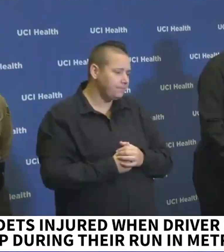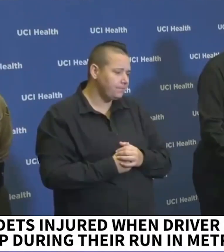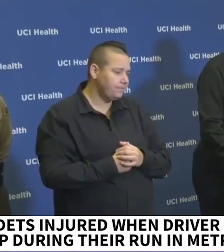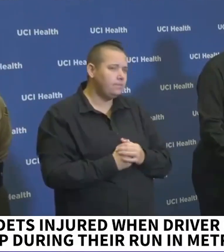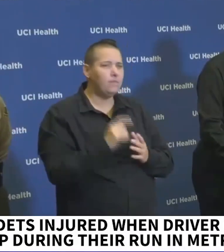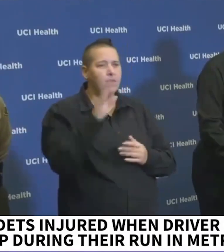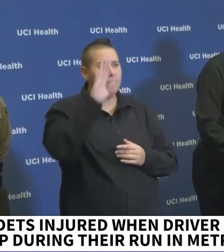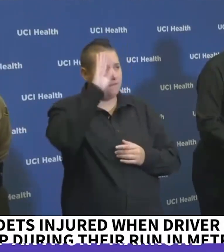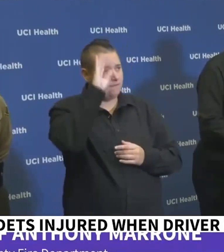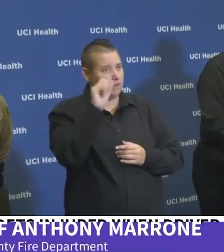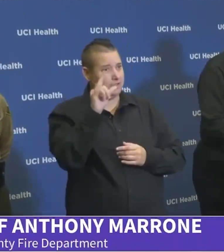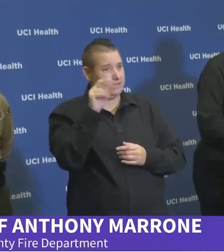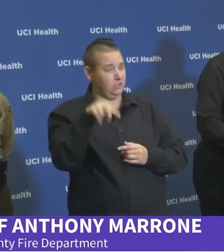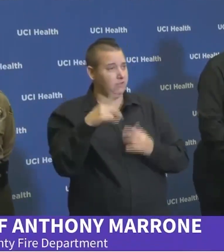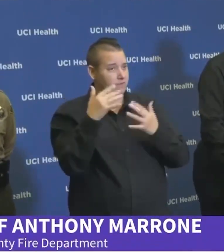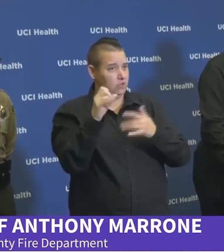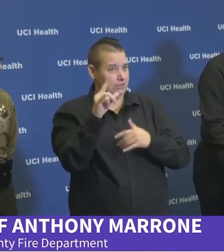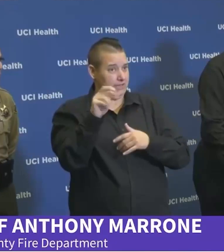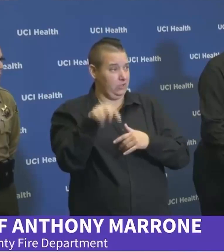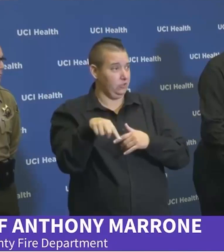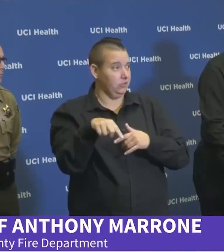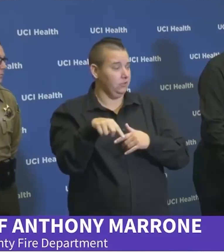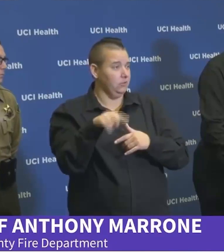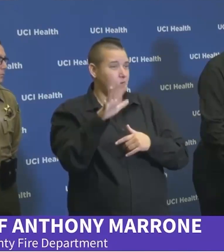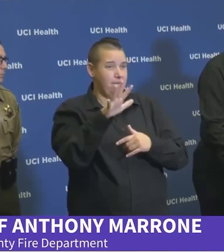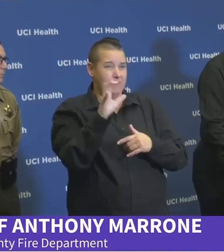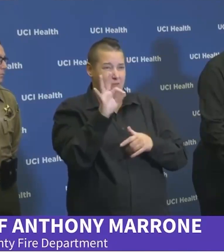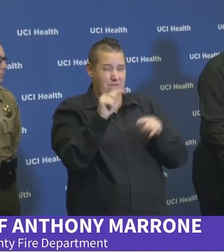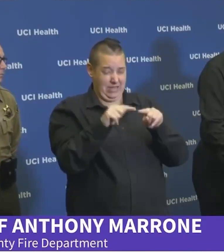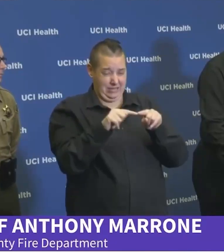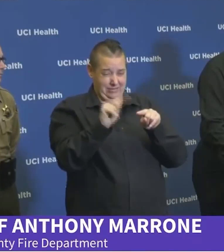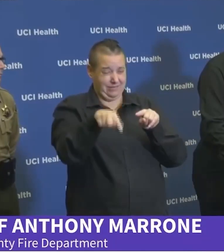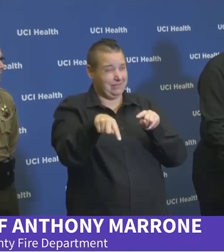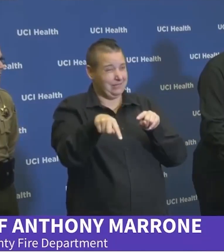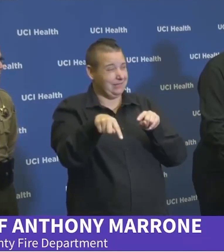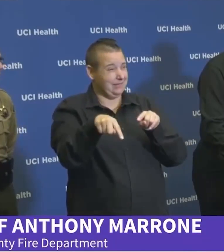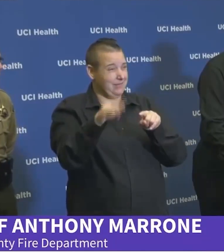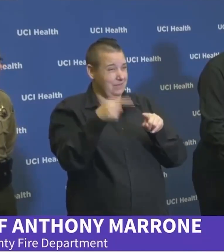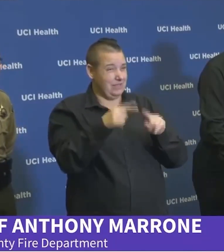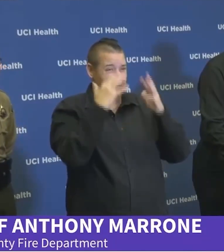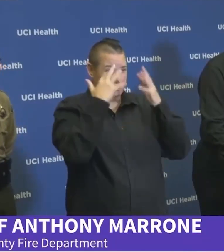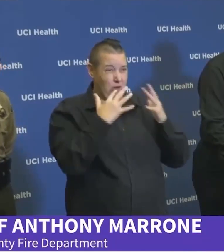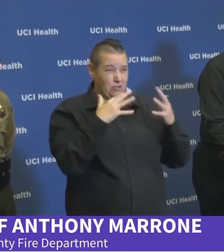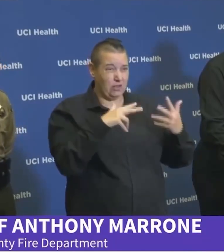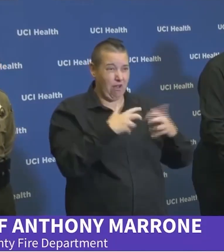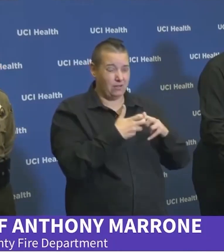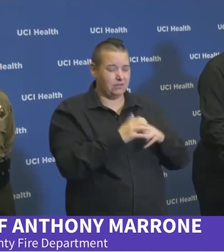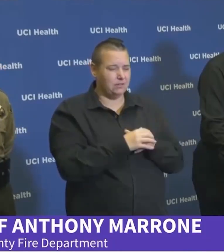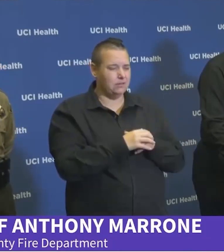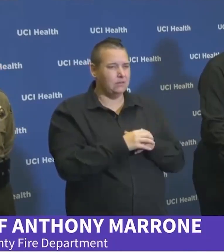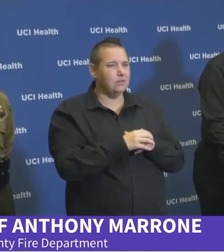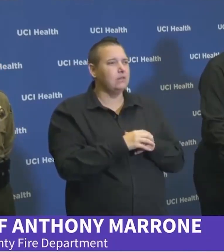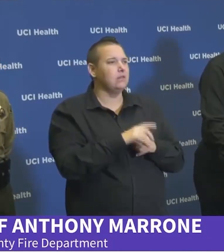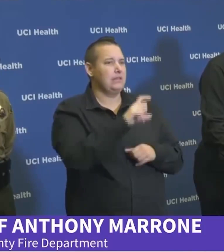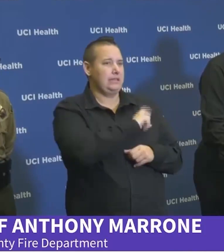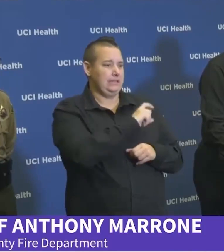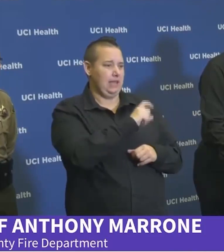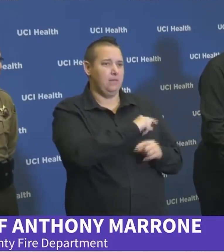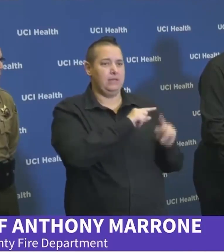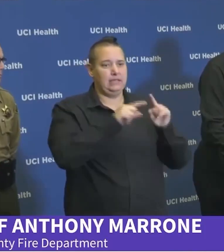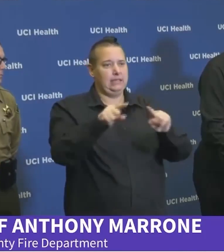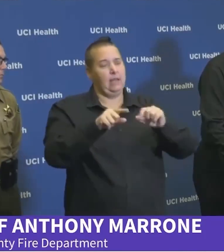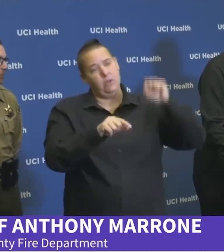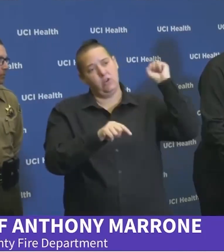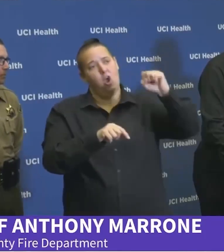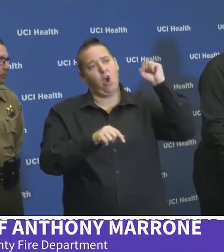involved. The fire station, which was just almost only about 500 feet away from this tragic accident scene, the deputies came